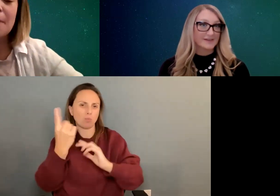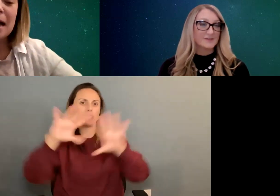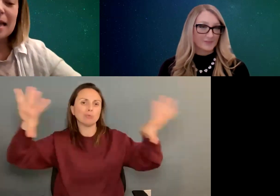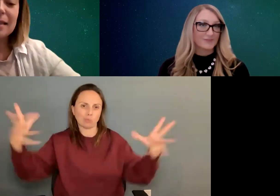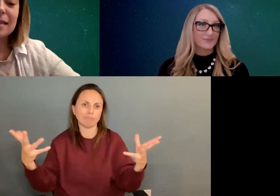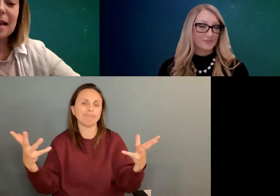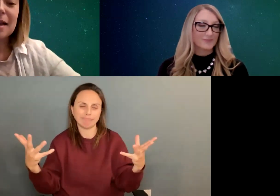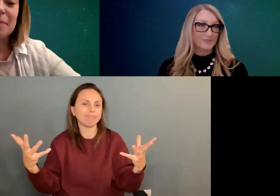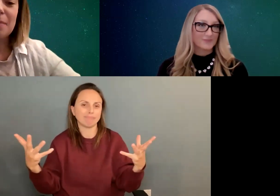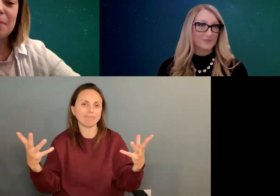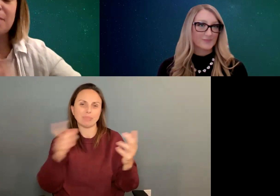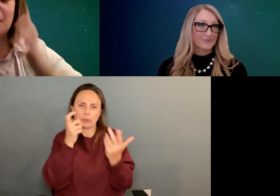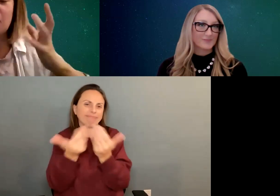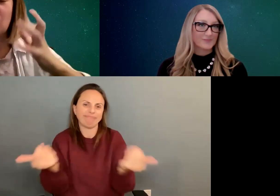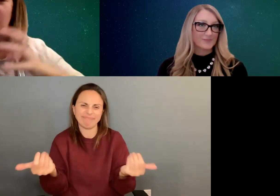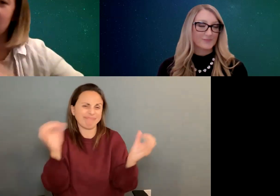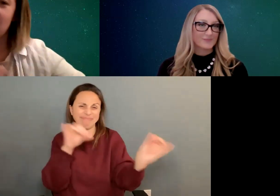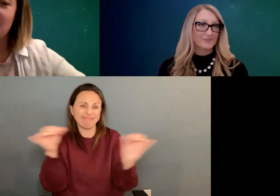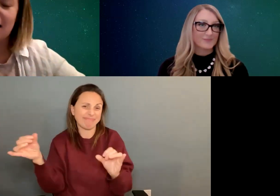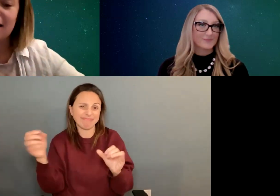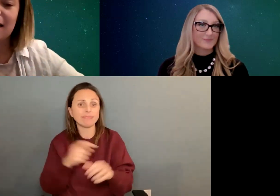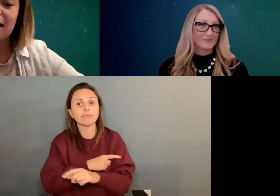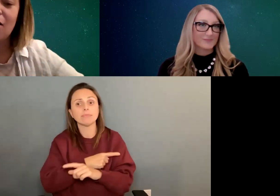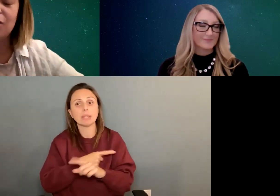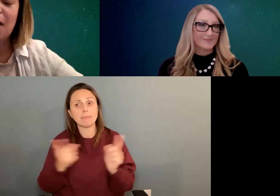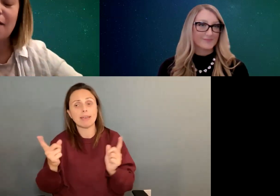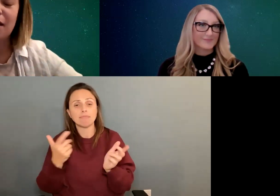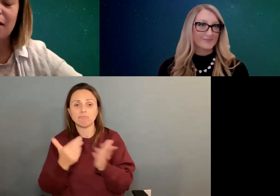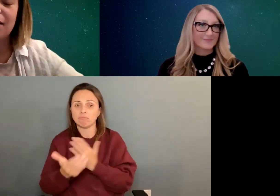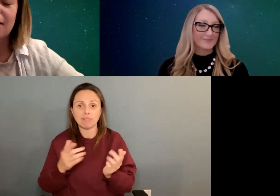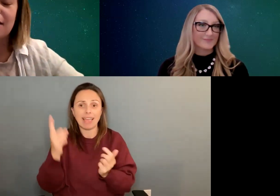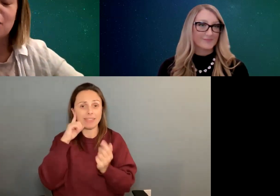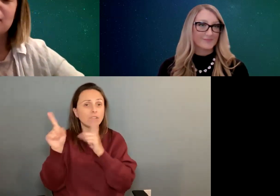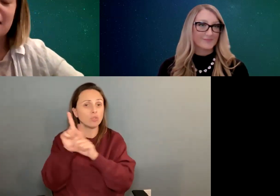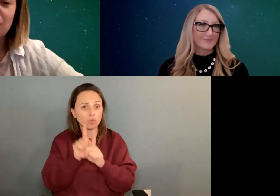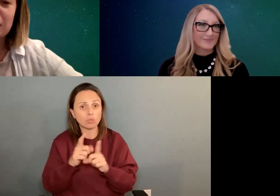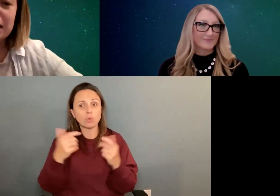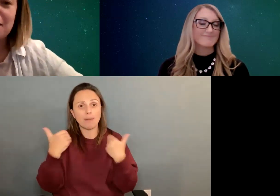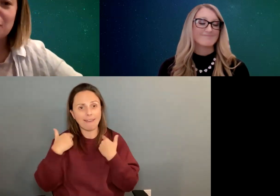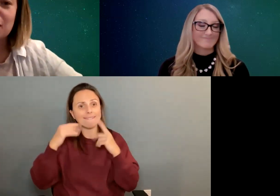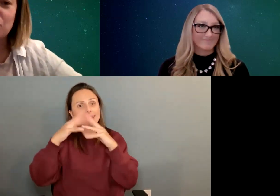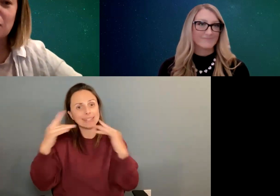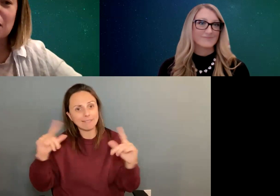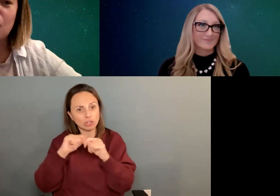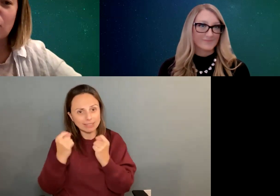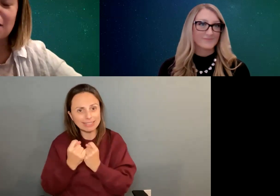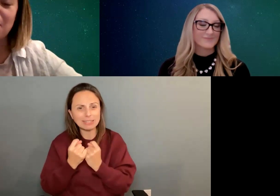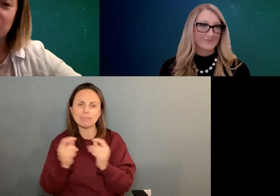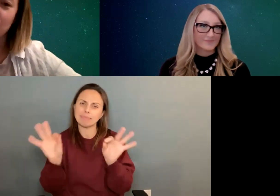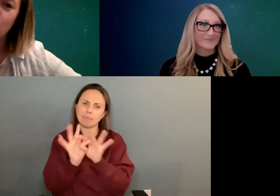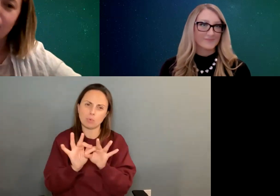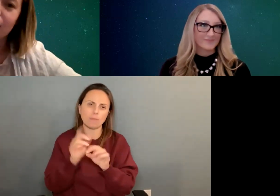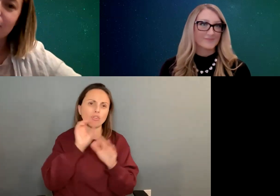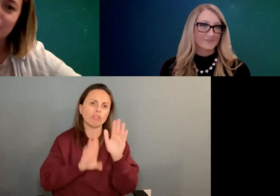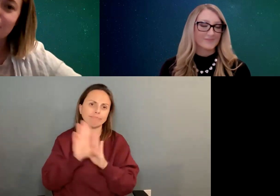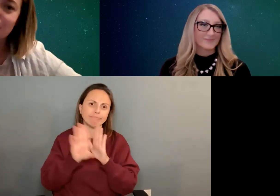two. But regardless, I think also having those diverse teams is really important in